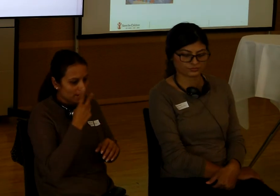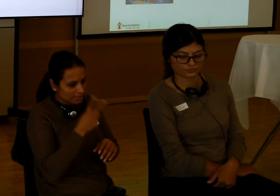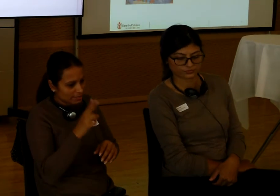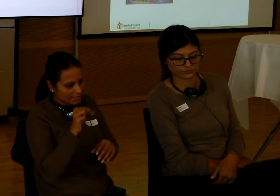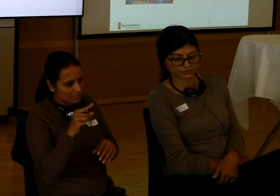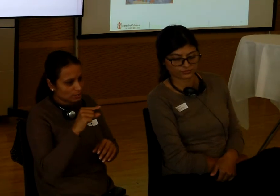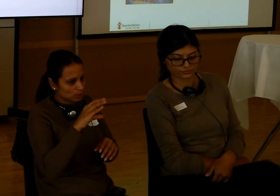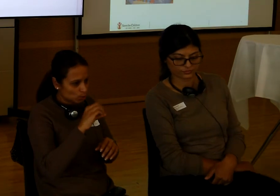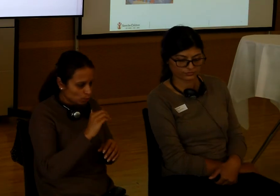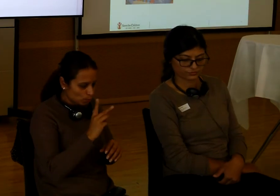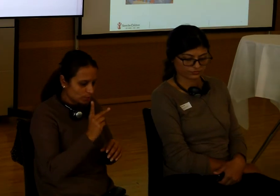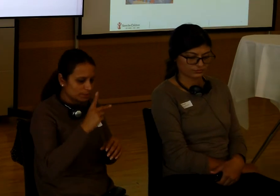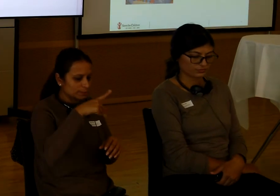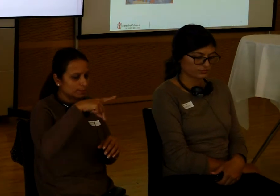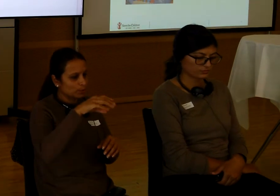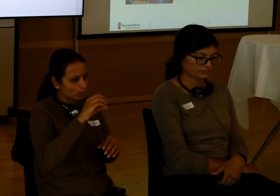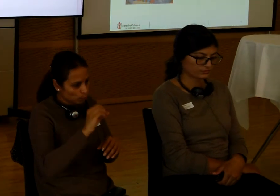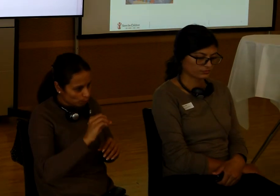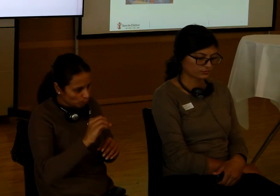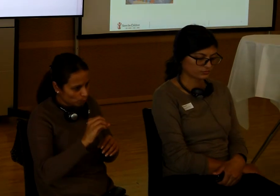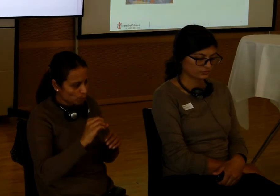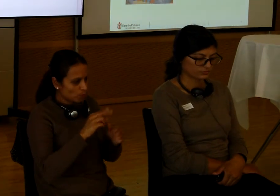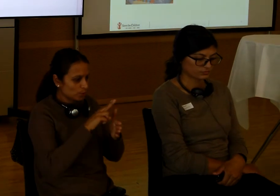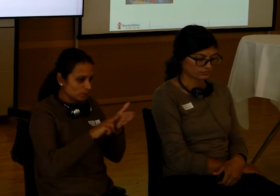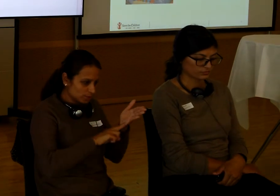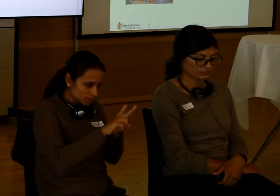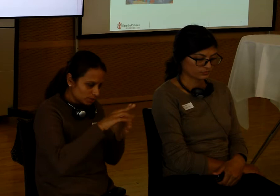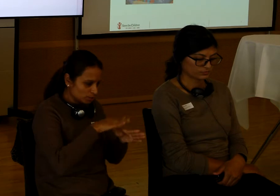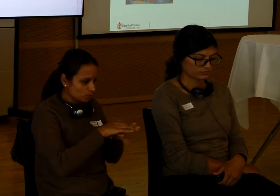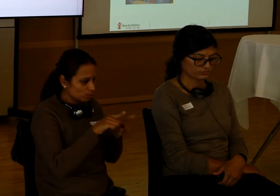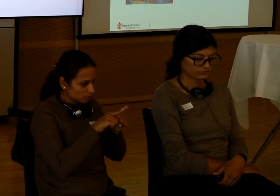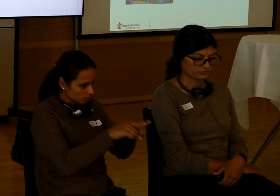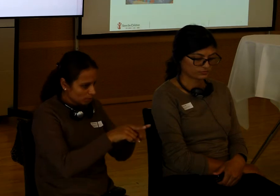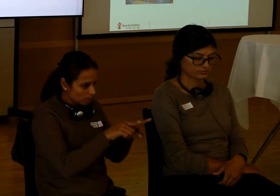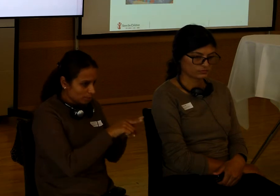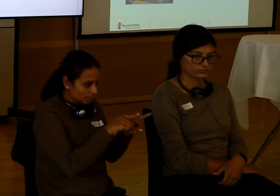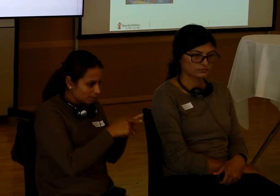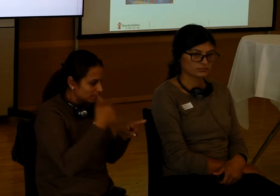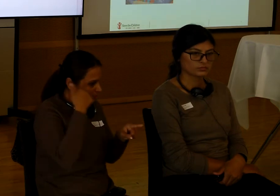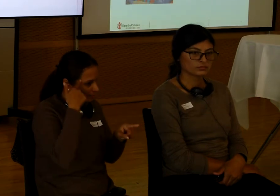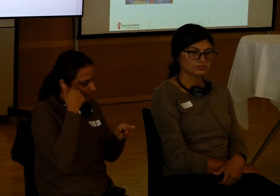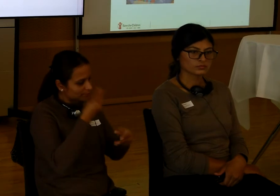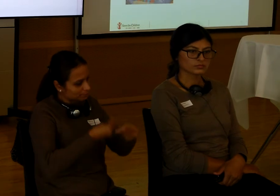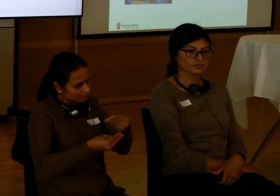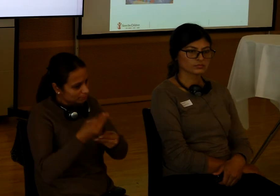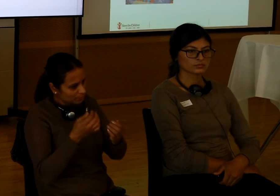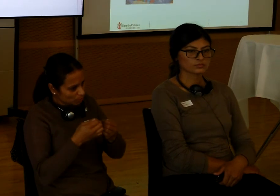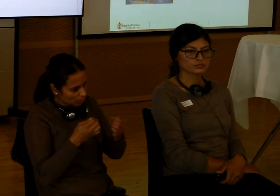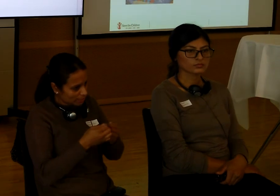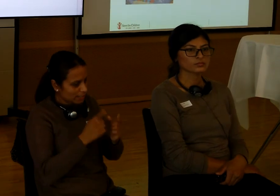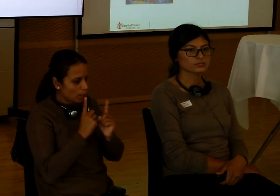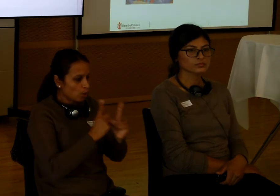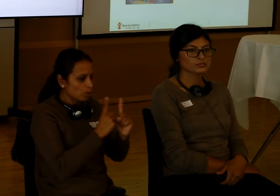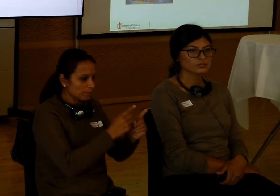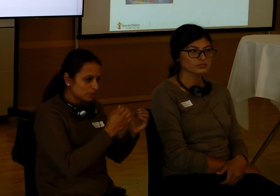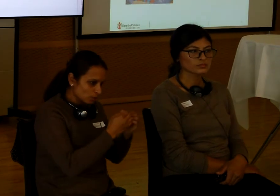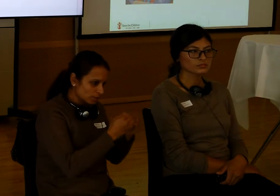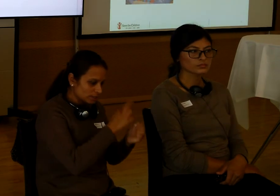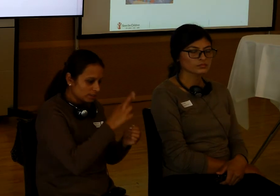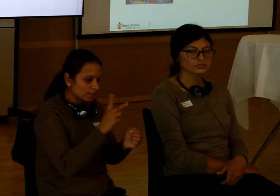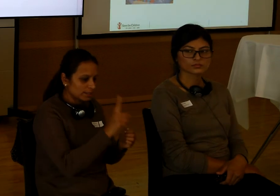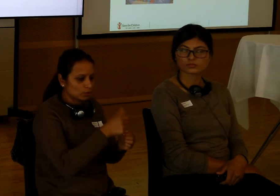NGOs, DPOs, universities, etc., to share knowledge, lobby together, and to complement each